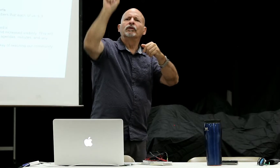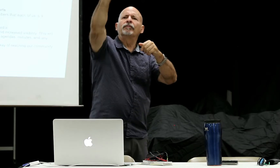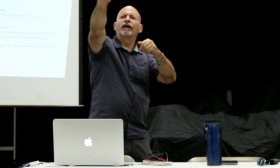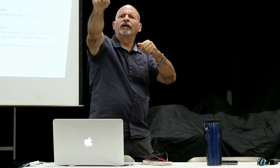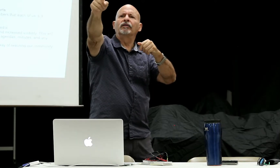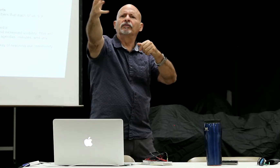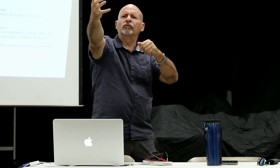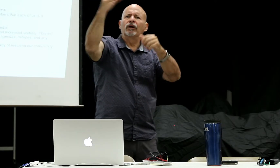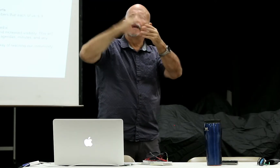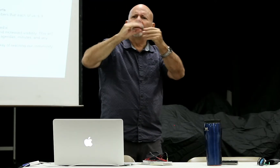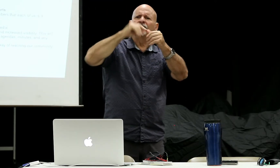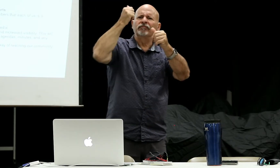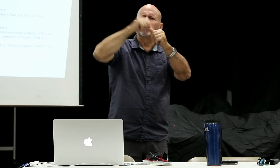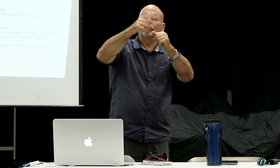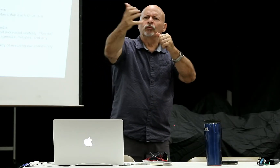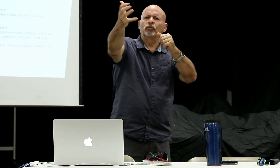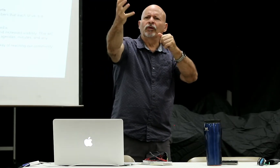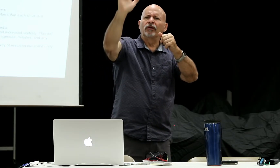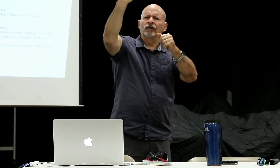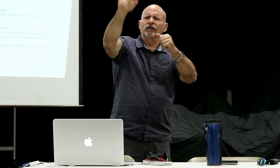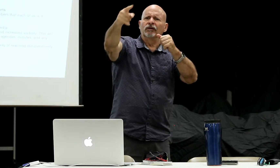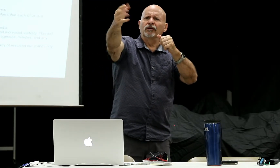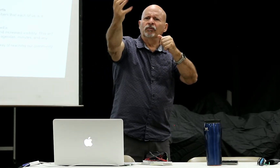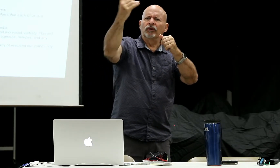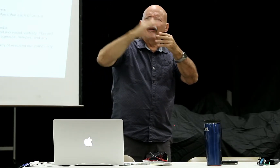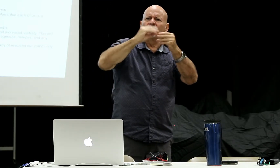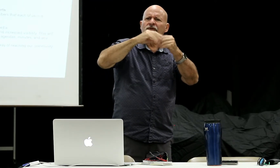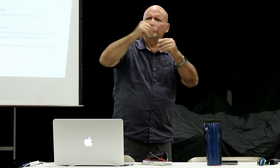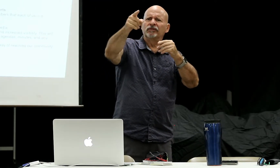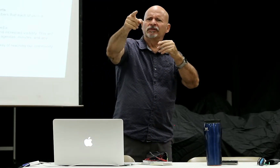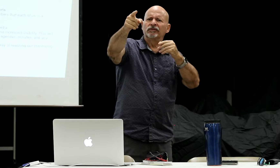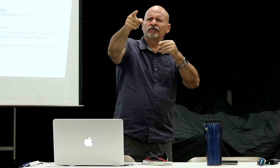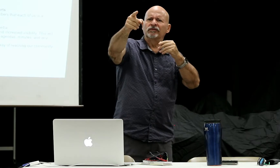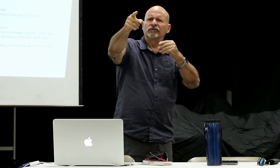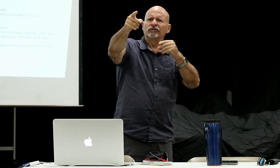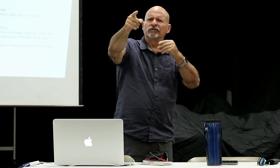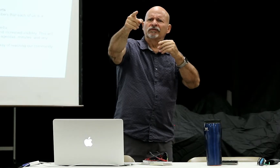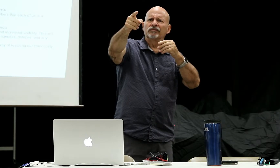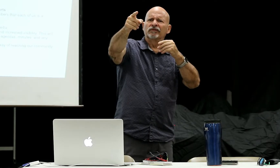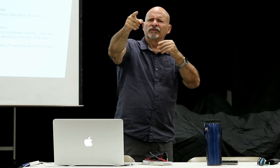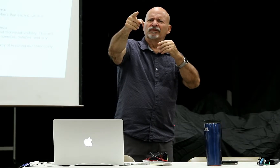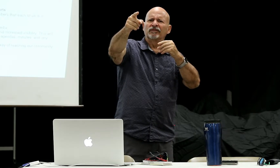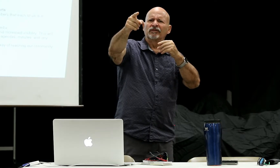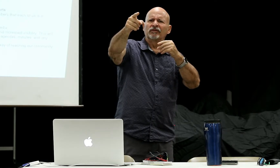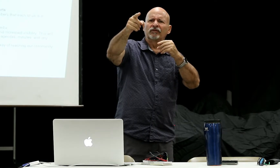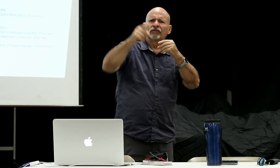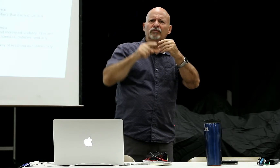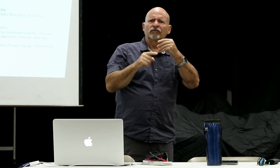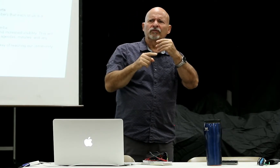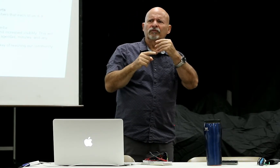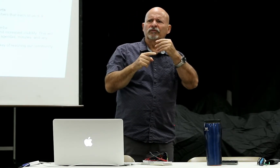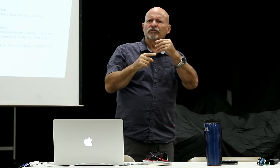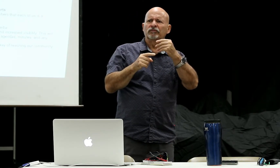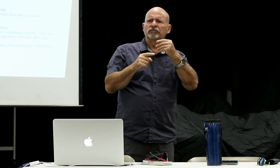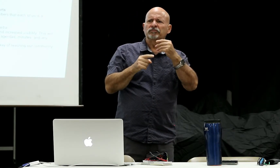hand raised earlier. Did you want to? Oh, you pointed at me. I thought. So I need an interpreter. Go ahead.